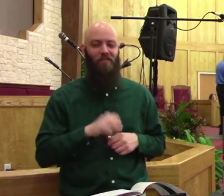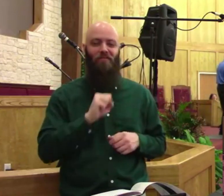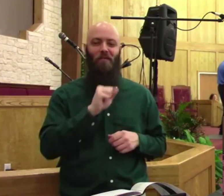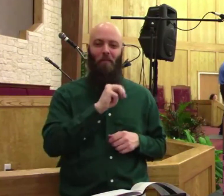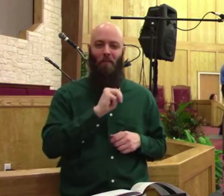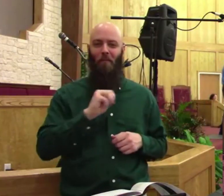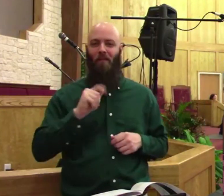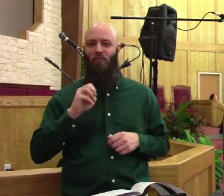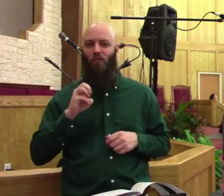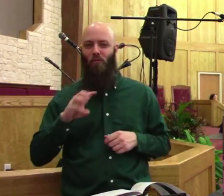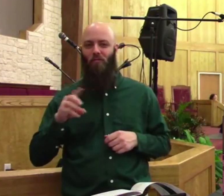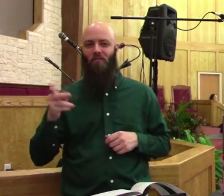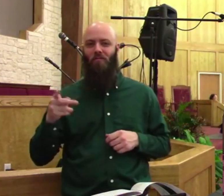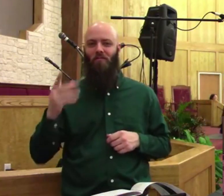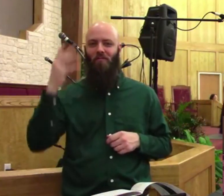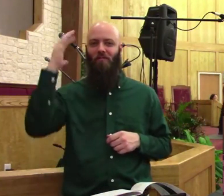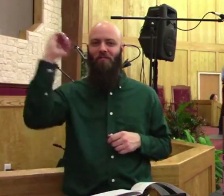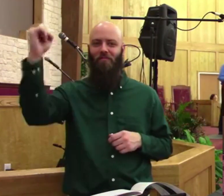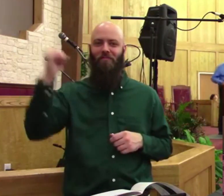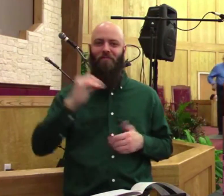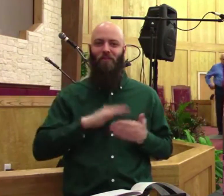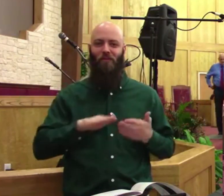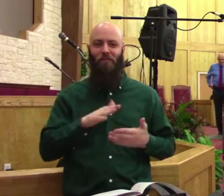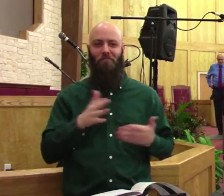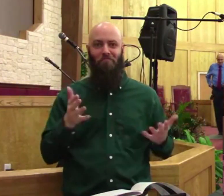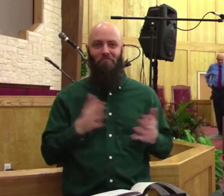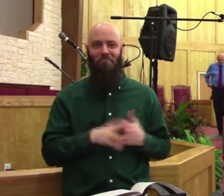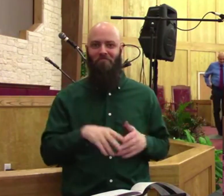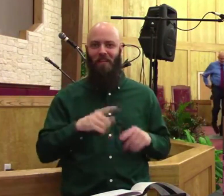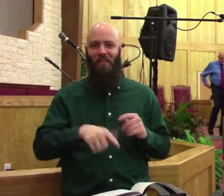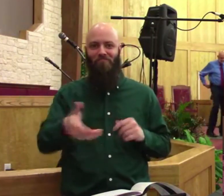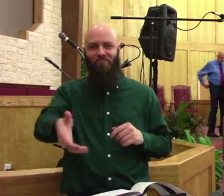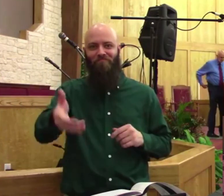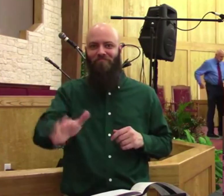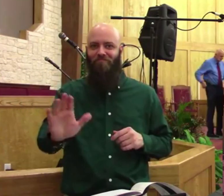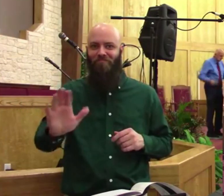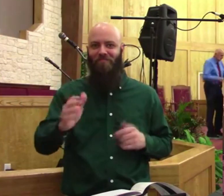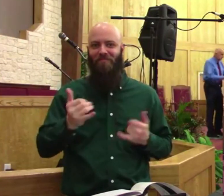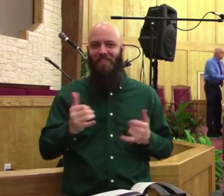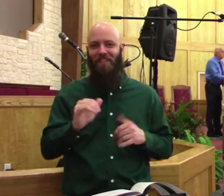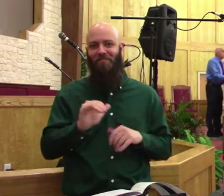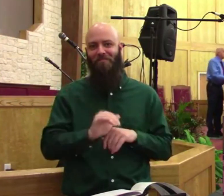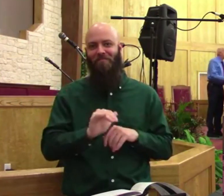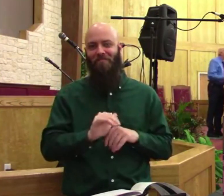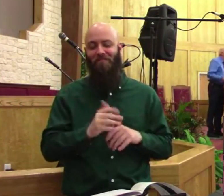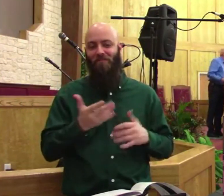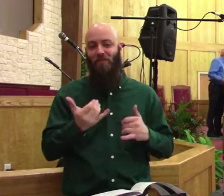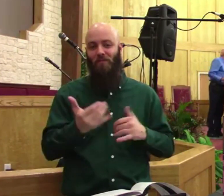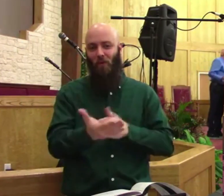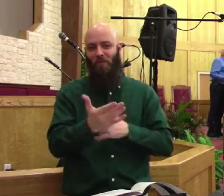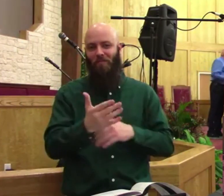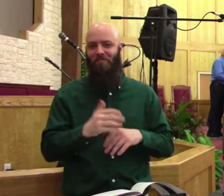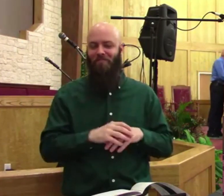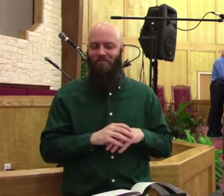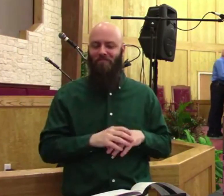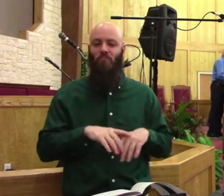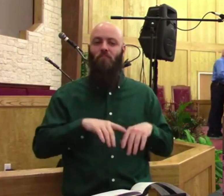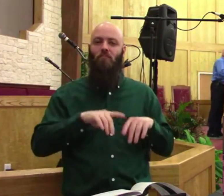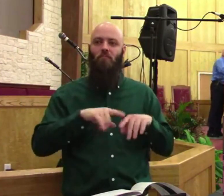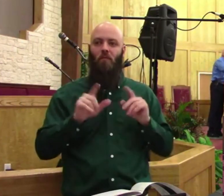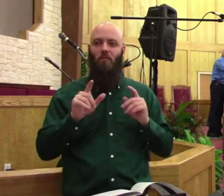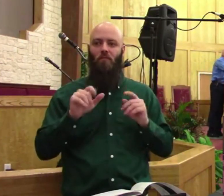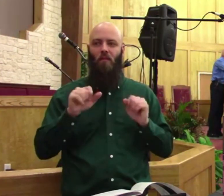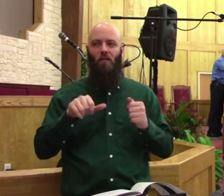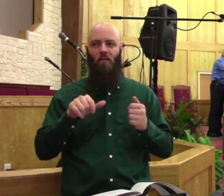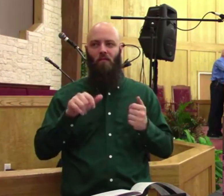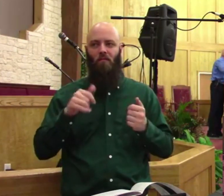and they are off to college. So you can't have access to them except by, of course, all the ways.